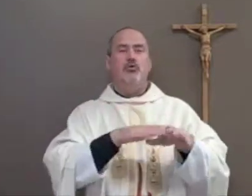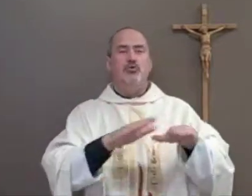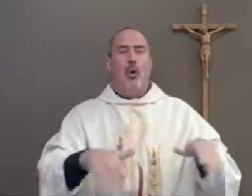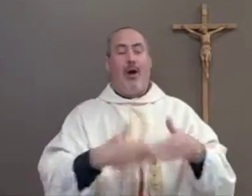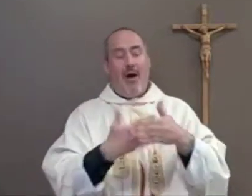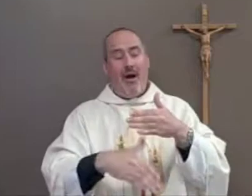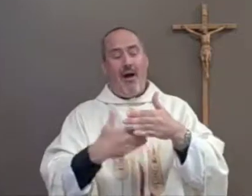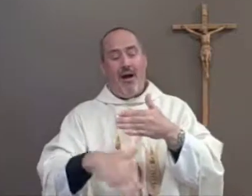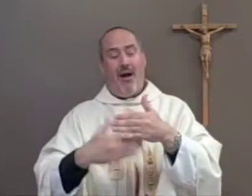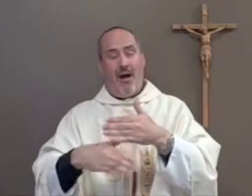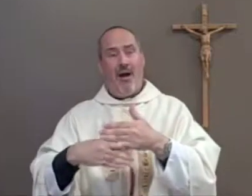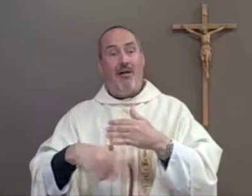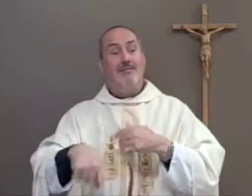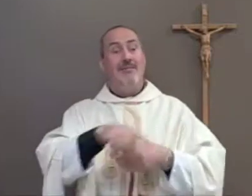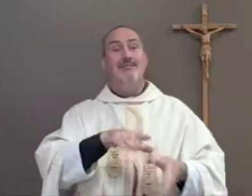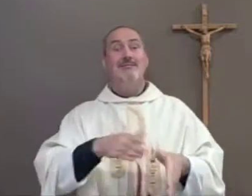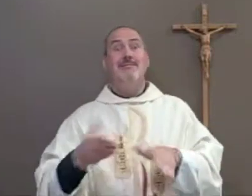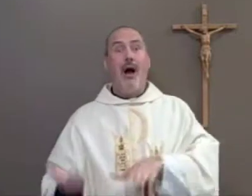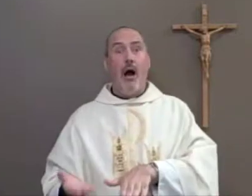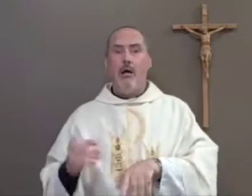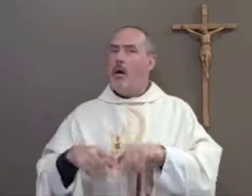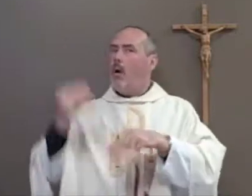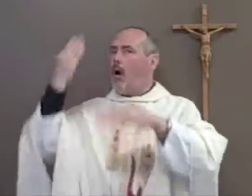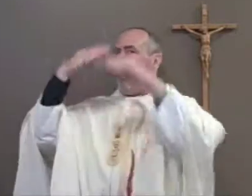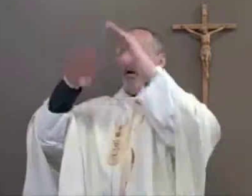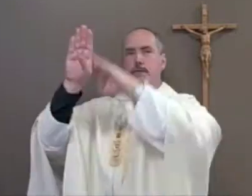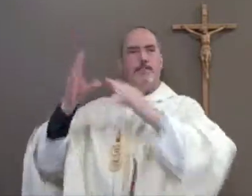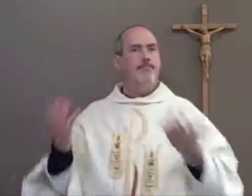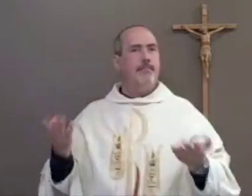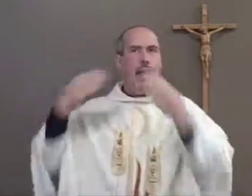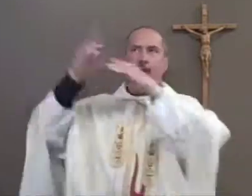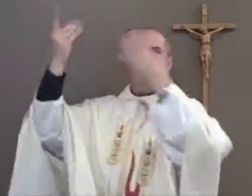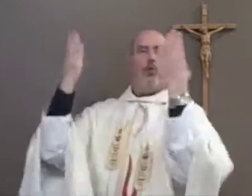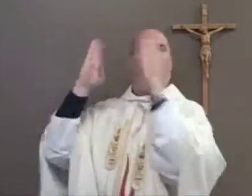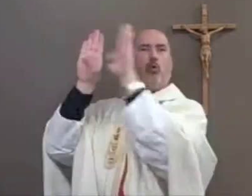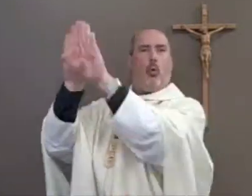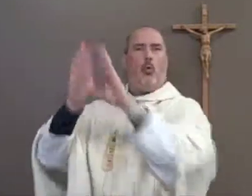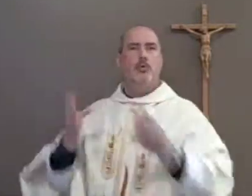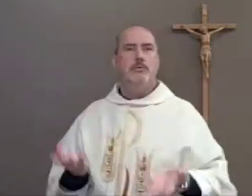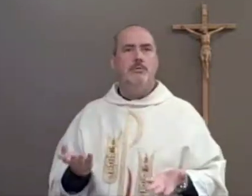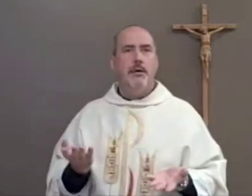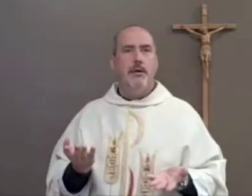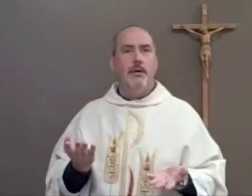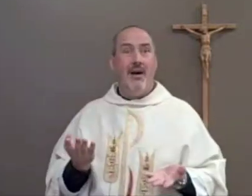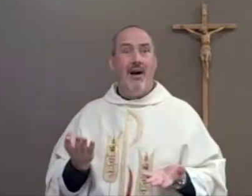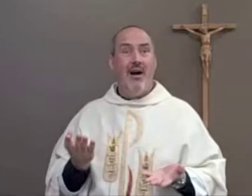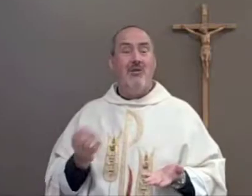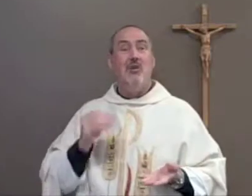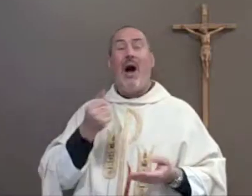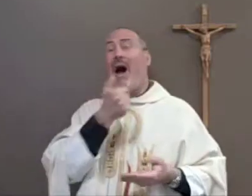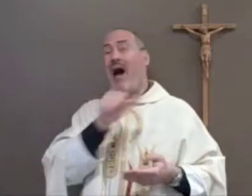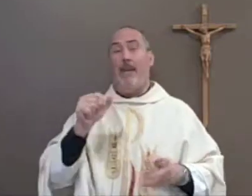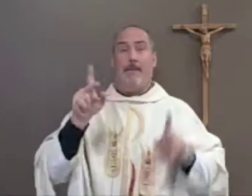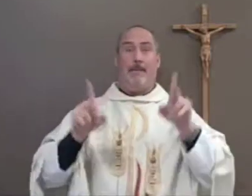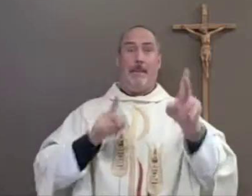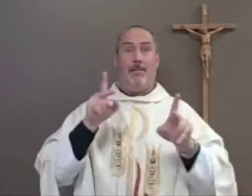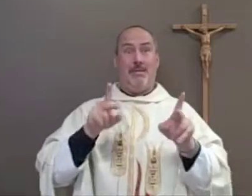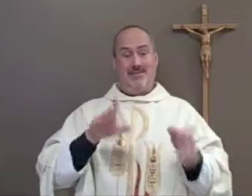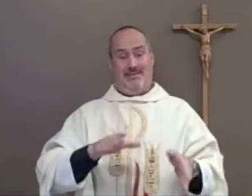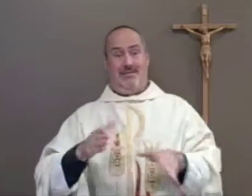and Eve's children and their children and their children were not able to get into heaven. Heaven's doors were closed.